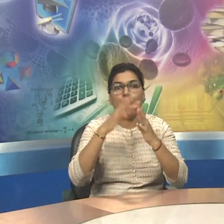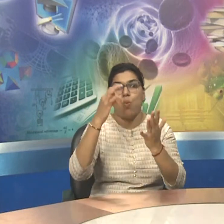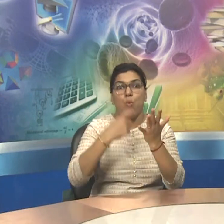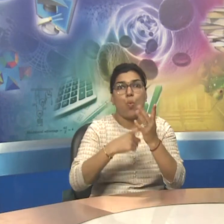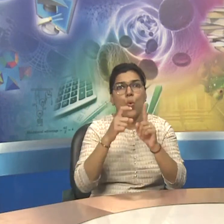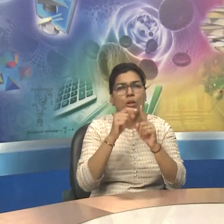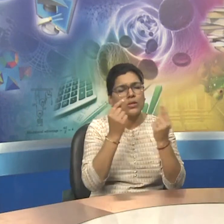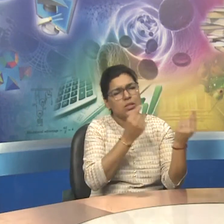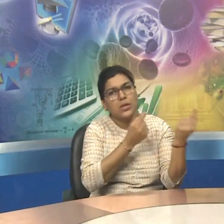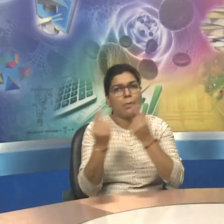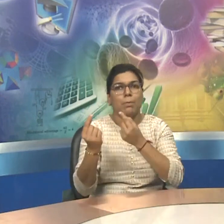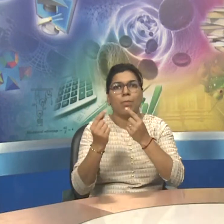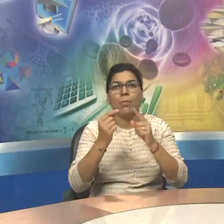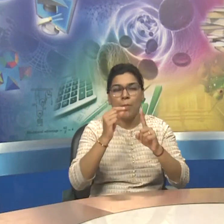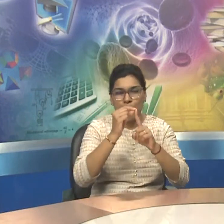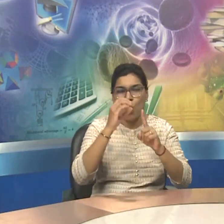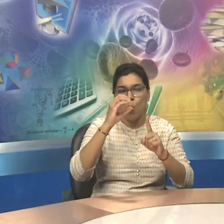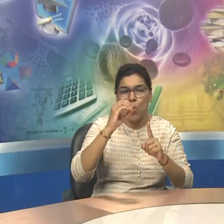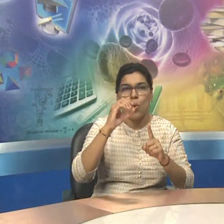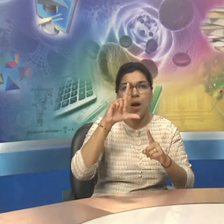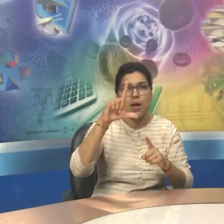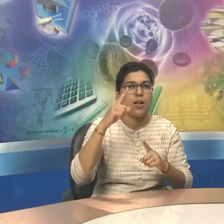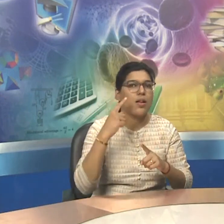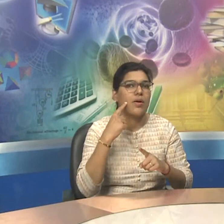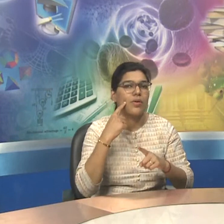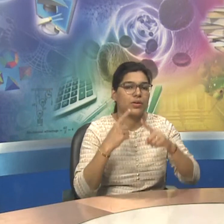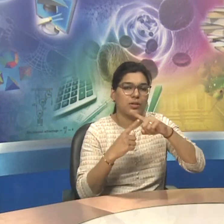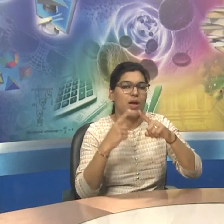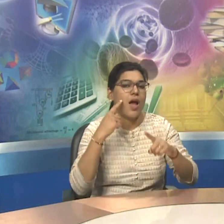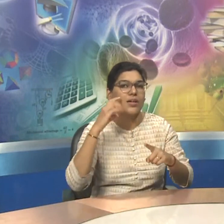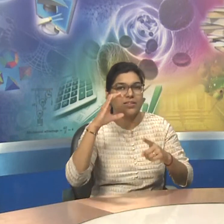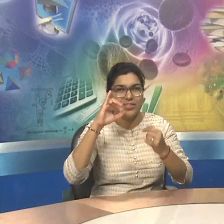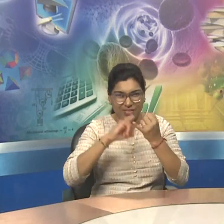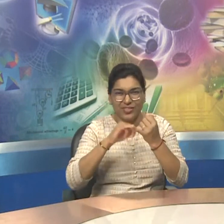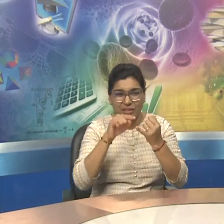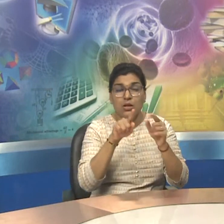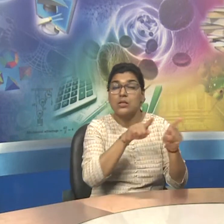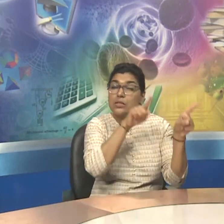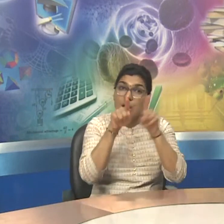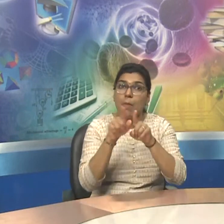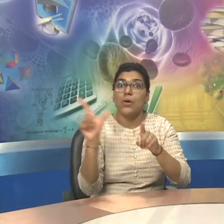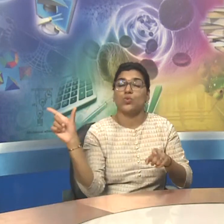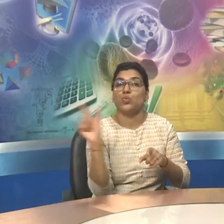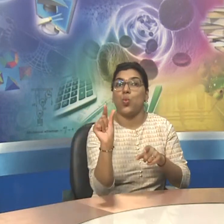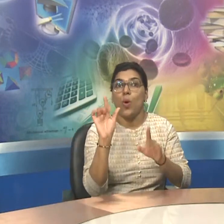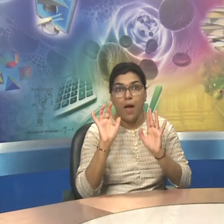The term politics derived from the word